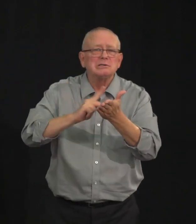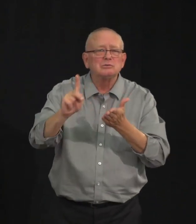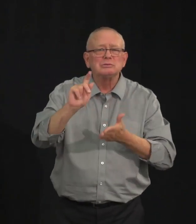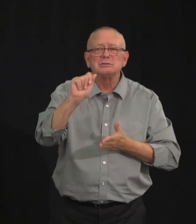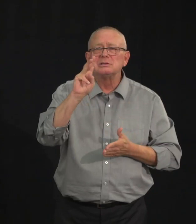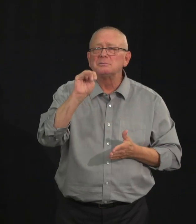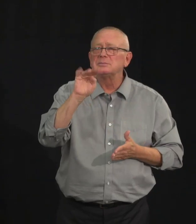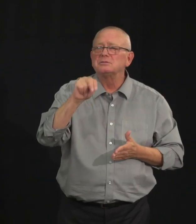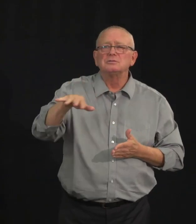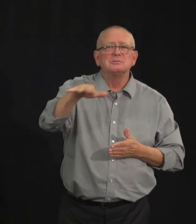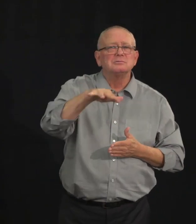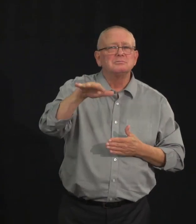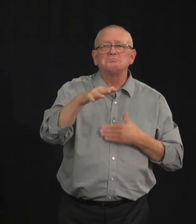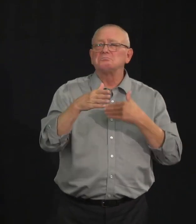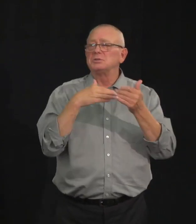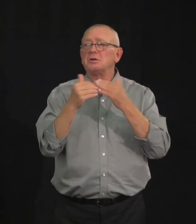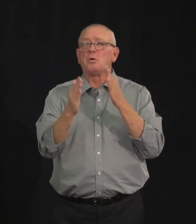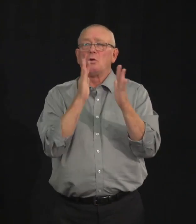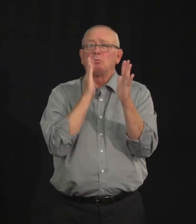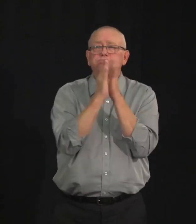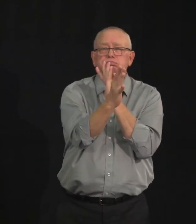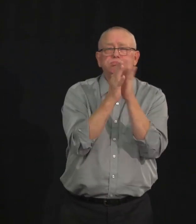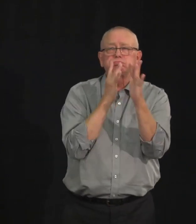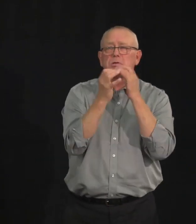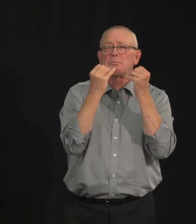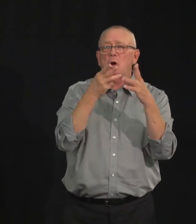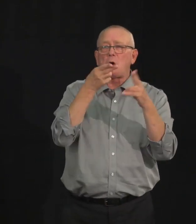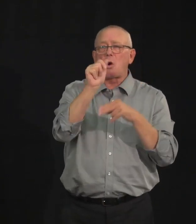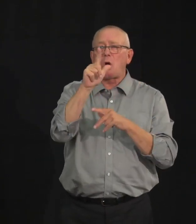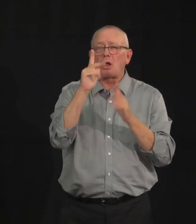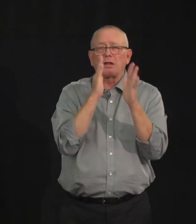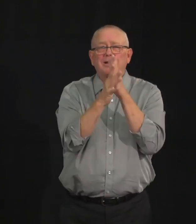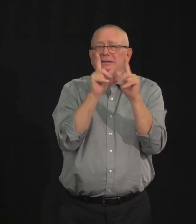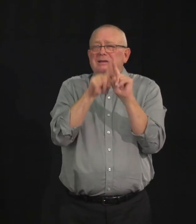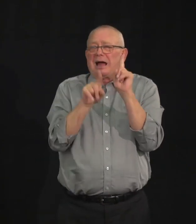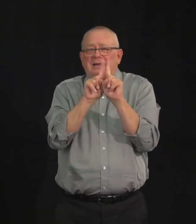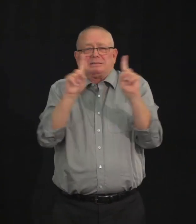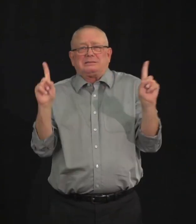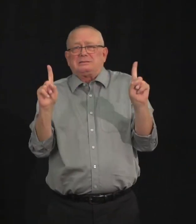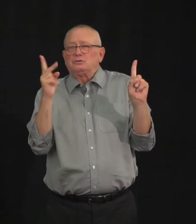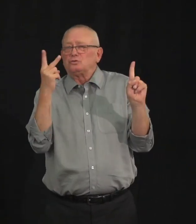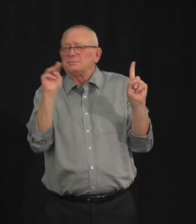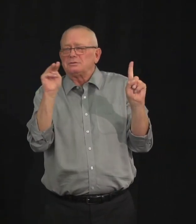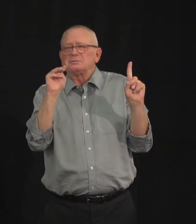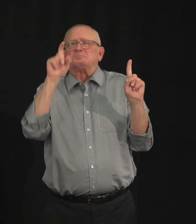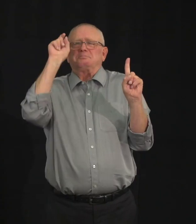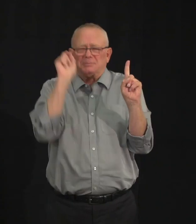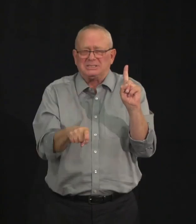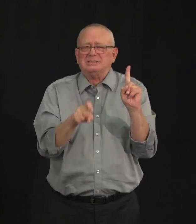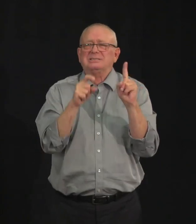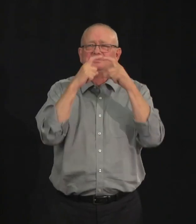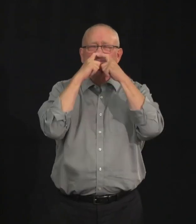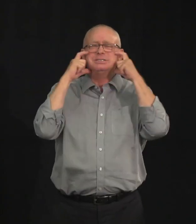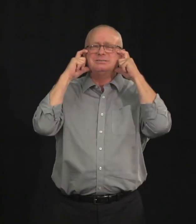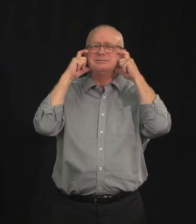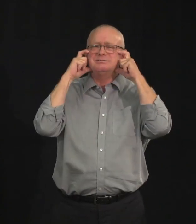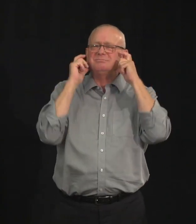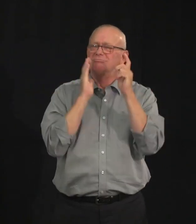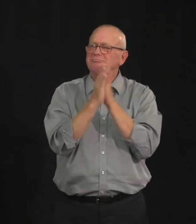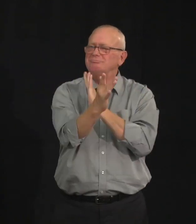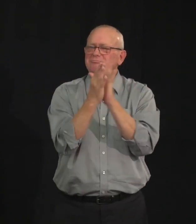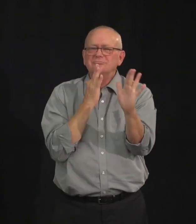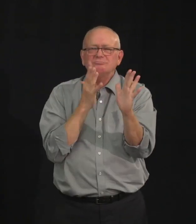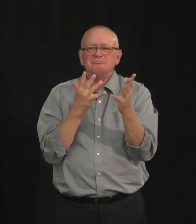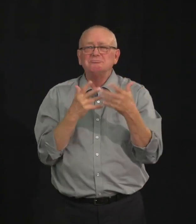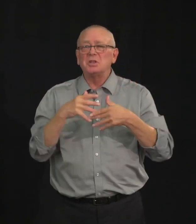instruction, where physical distancing of 2 meters cannot be maintained. Students will be required to wear masks in all